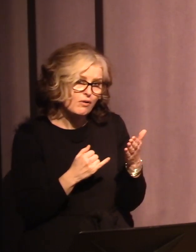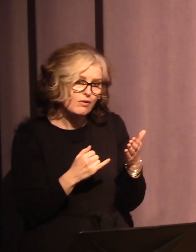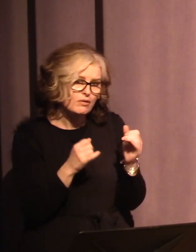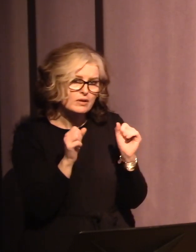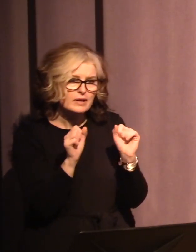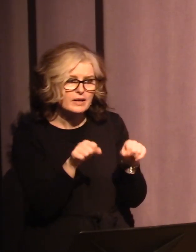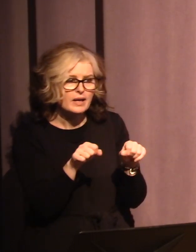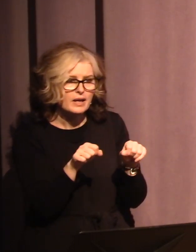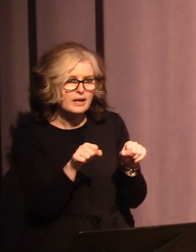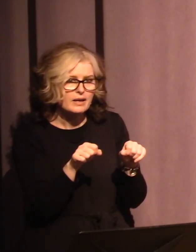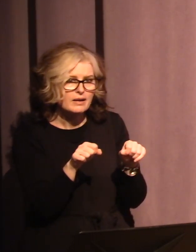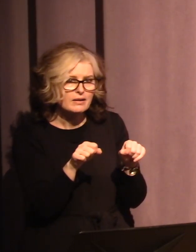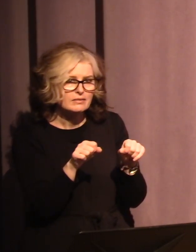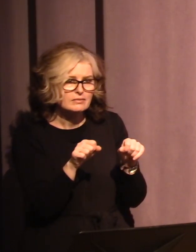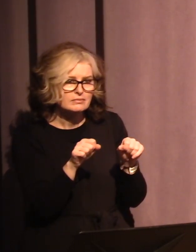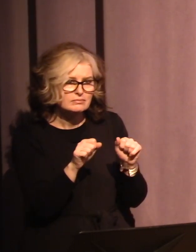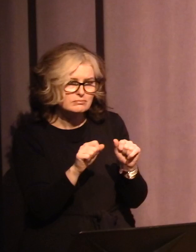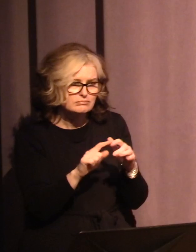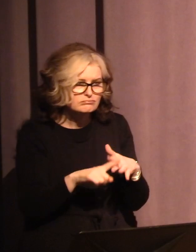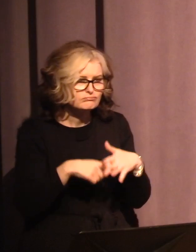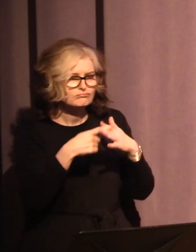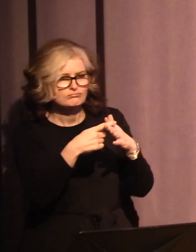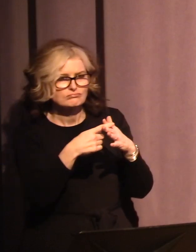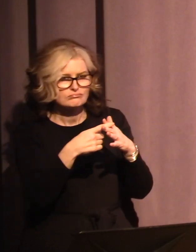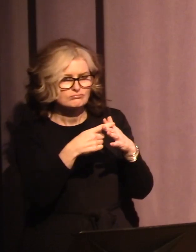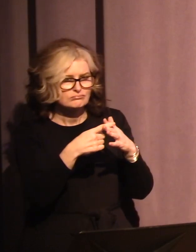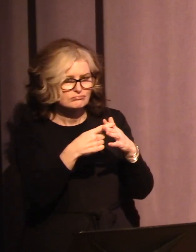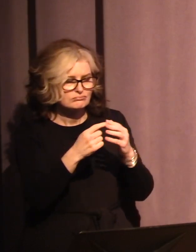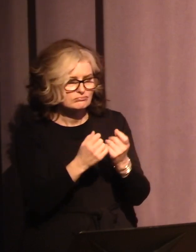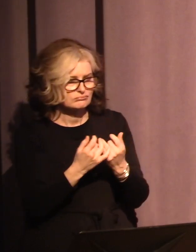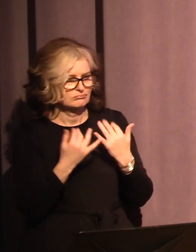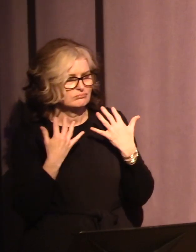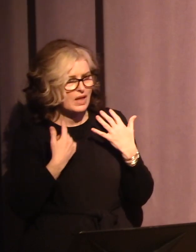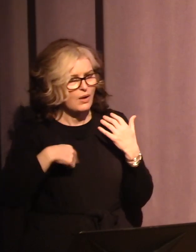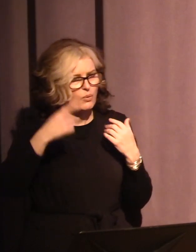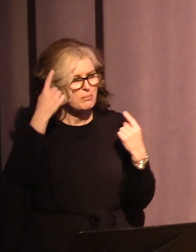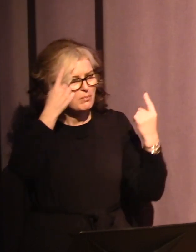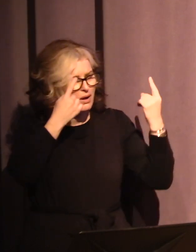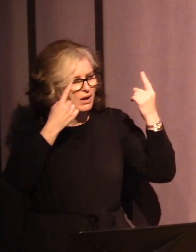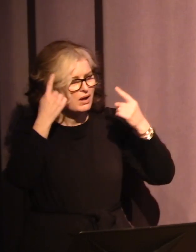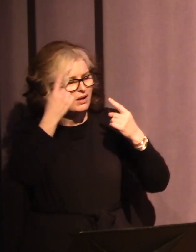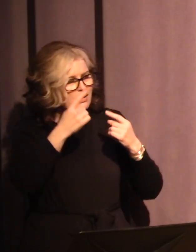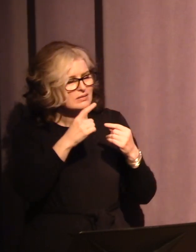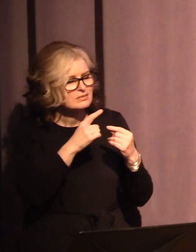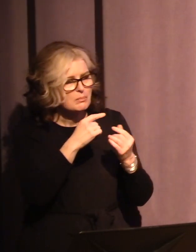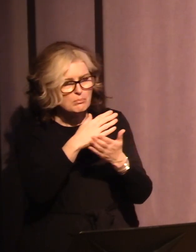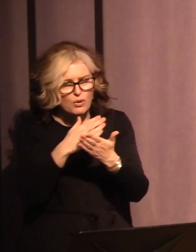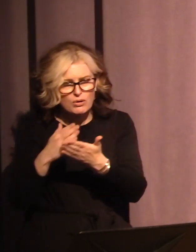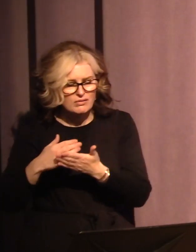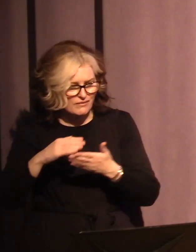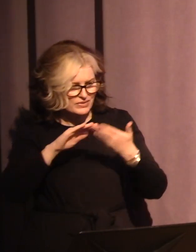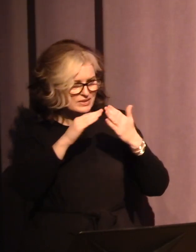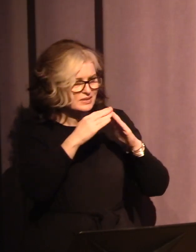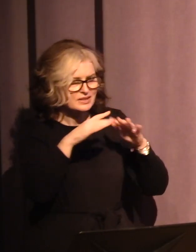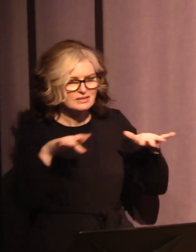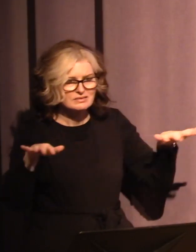can activate so many parts of our minds and so many parts of this city.